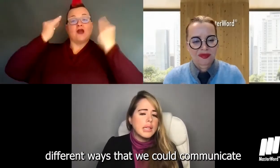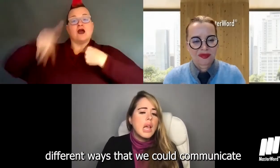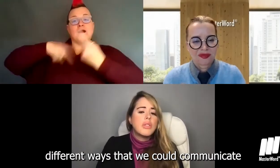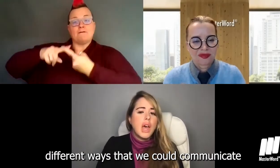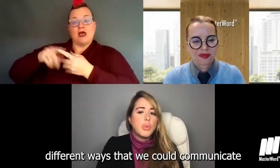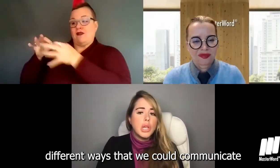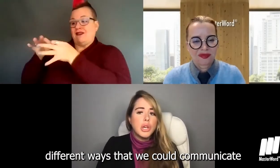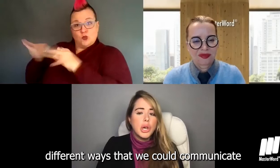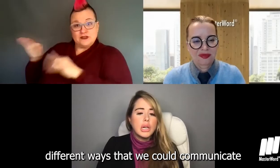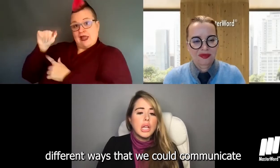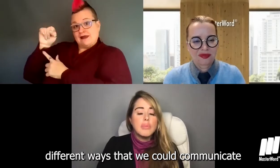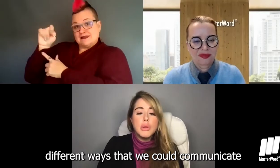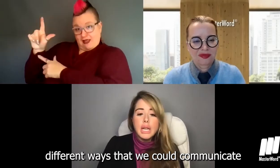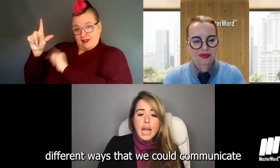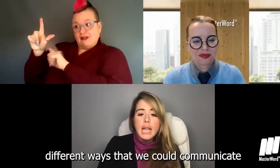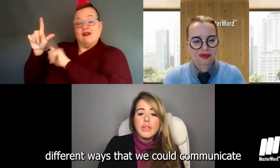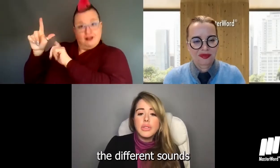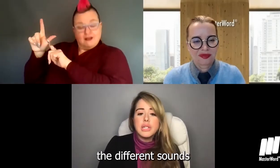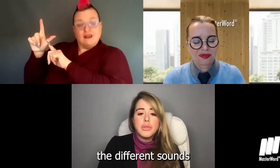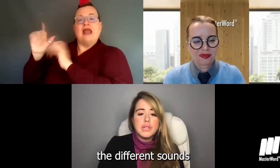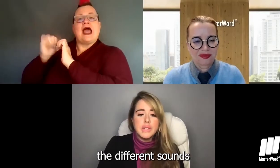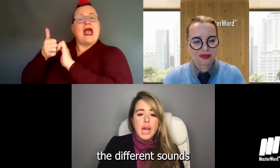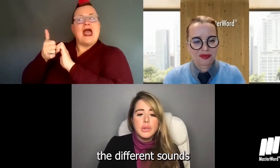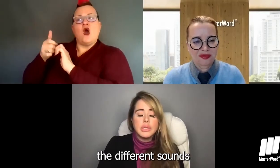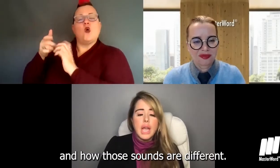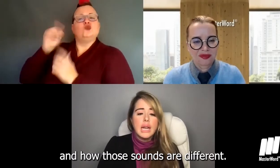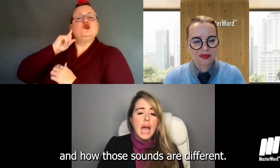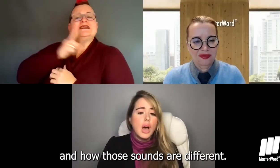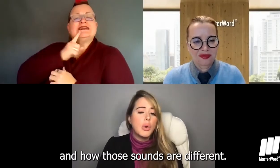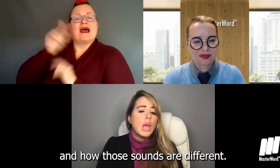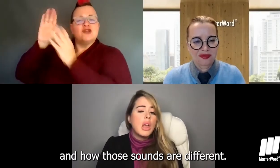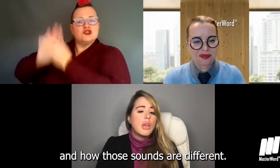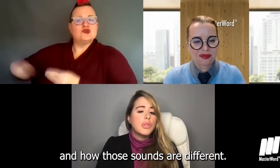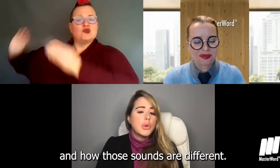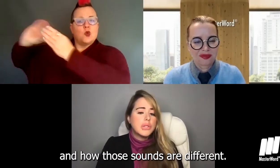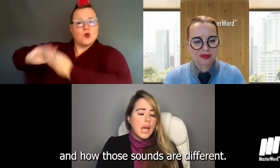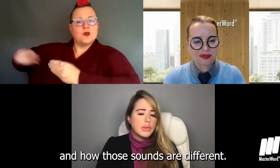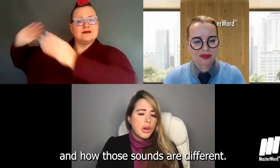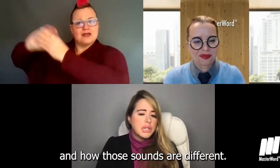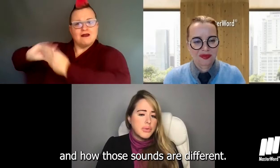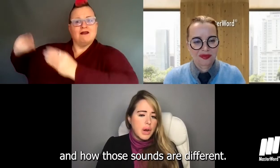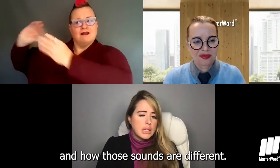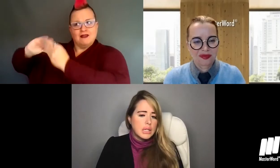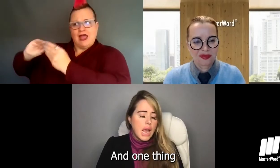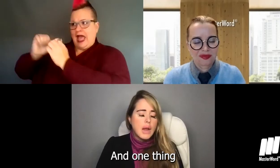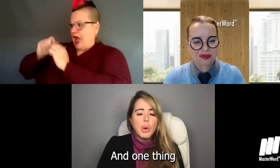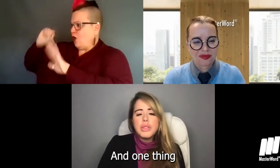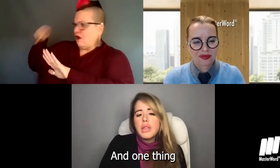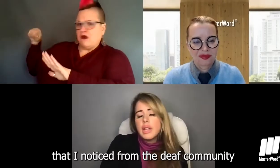that we could communicate the different sounds and how those sounds are different. And one thing that